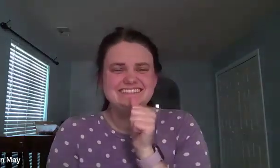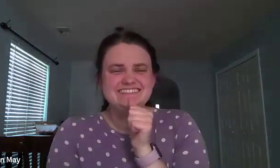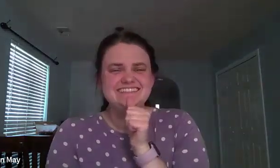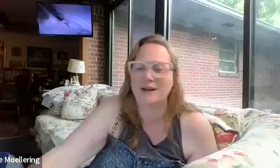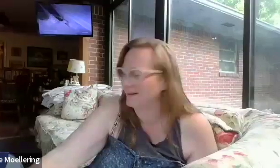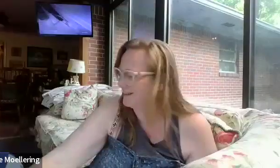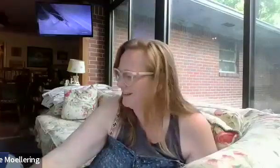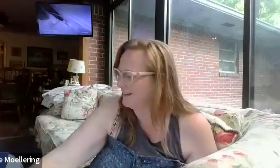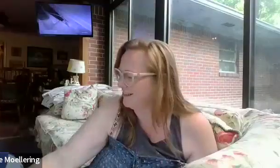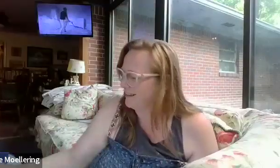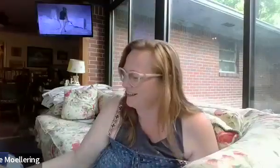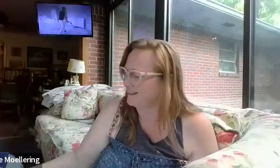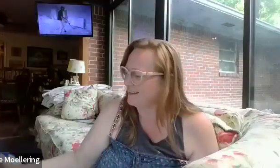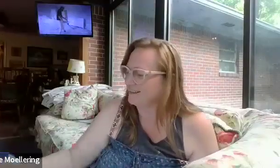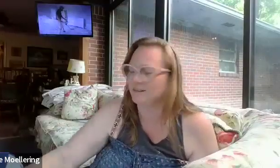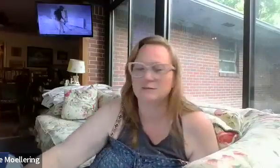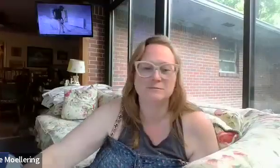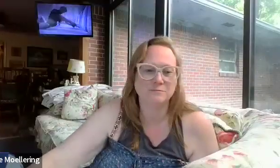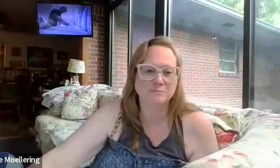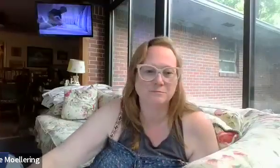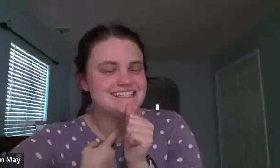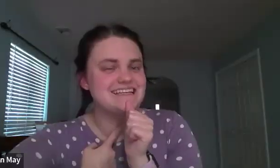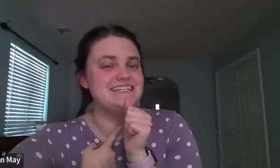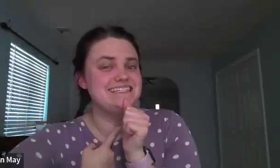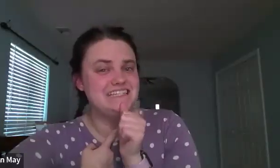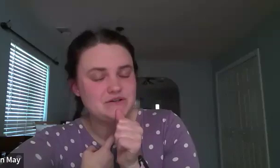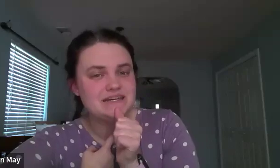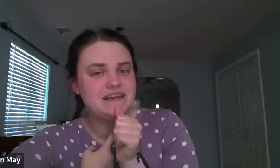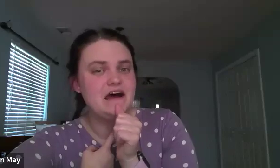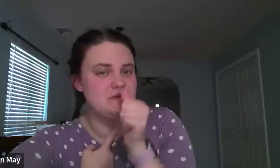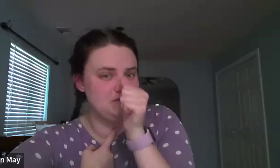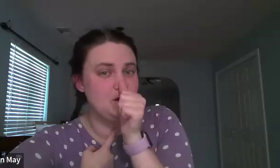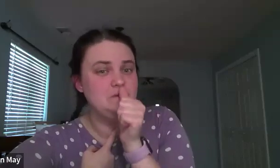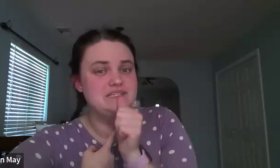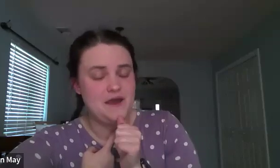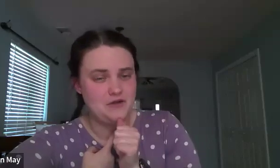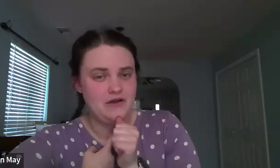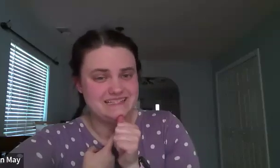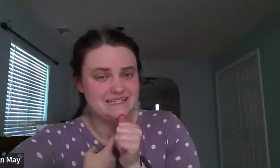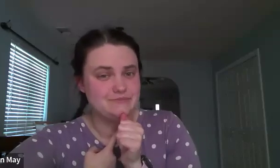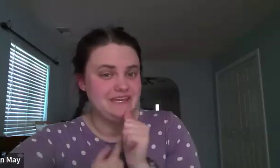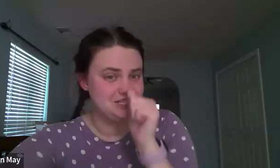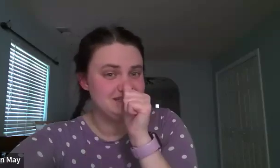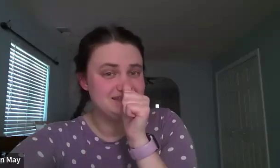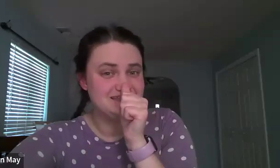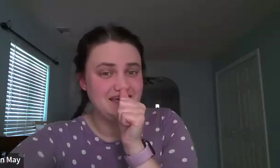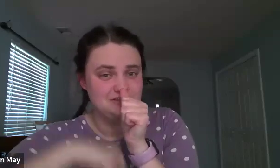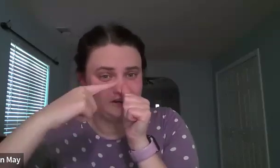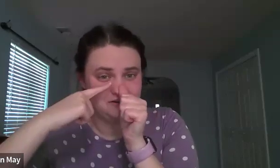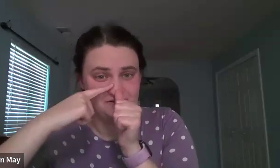Yeah. Okay. So the back of your nail on your chin is like secret. If you go down across, that's patience. Like you start at your nose